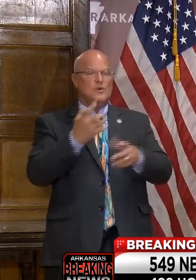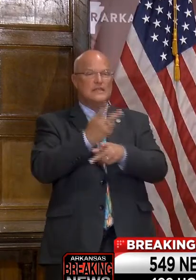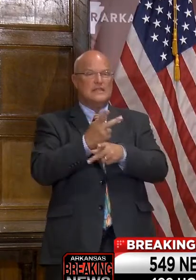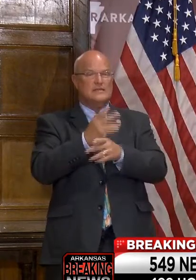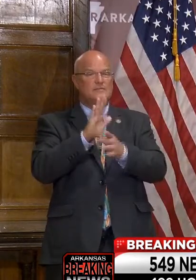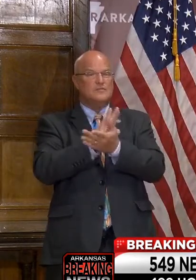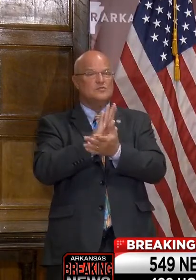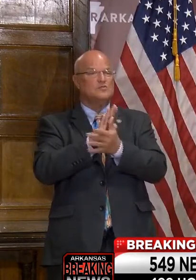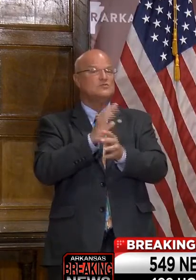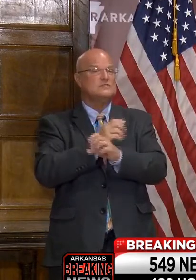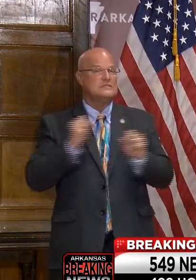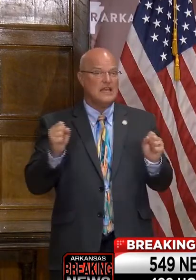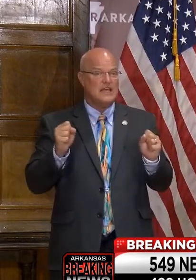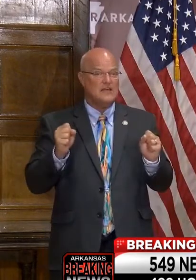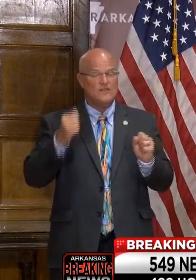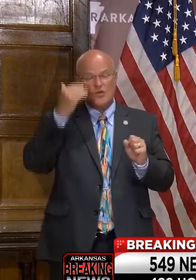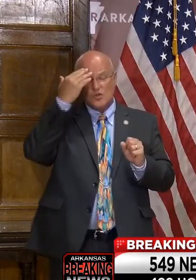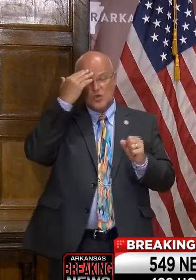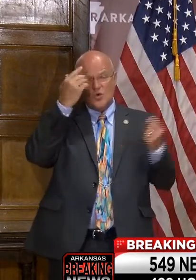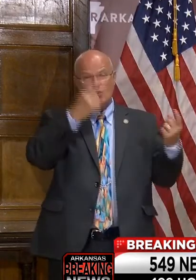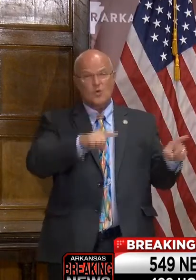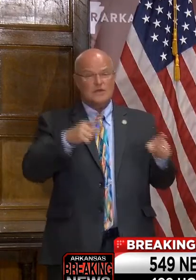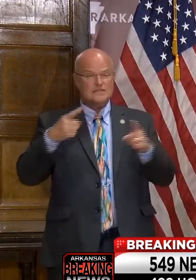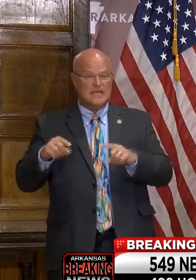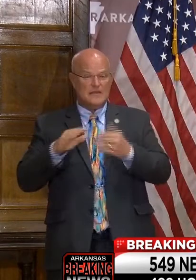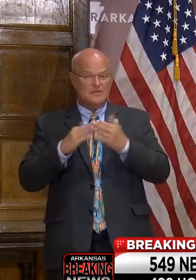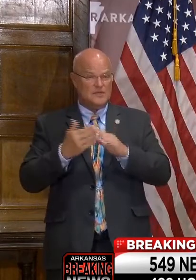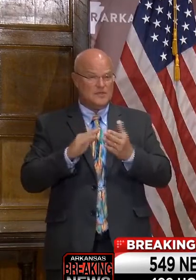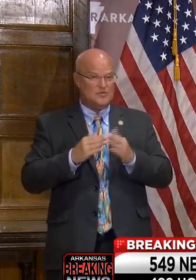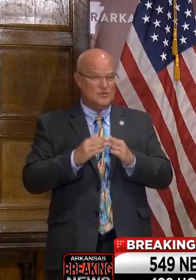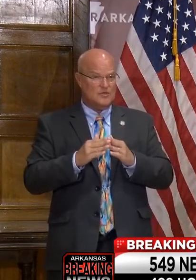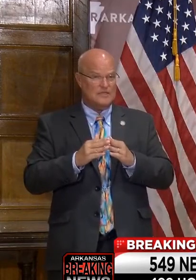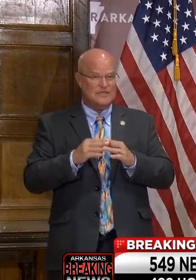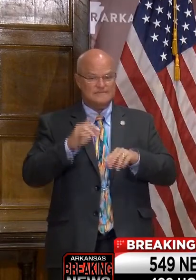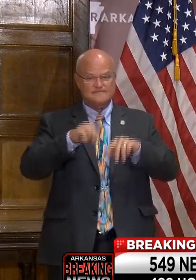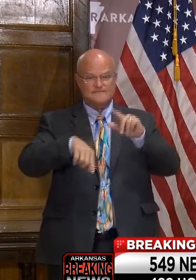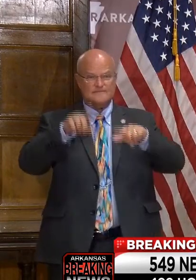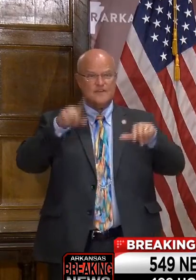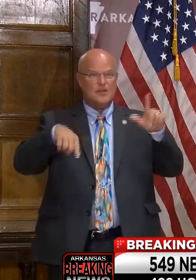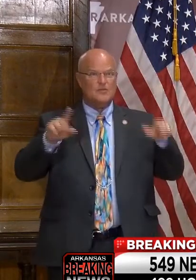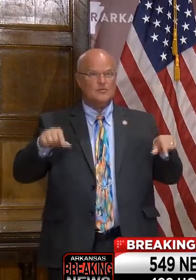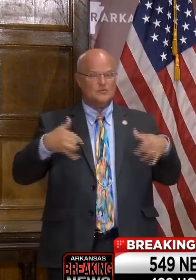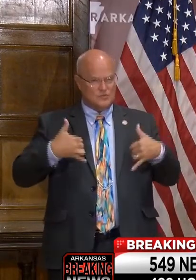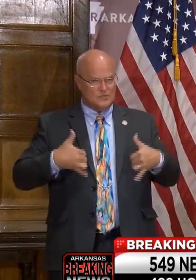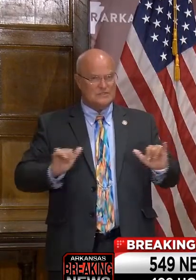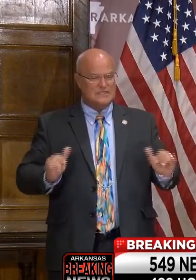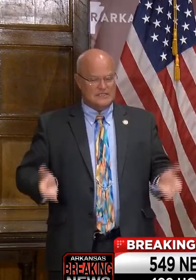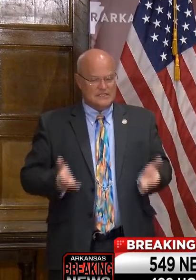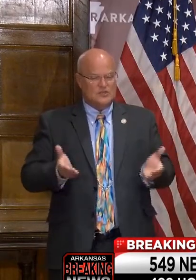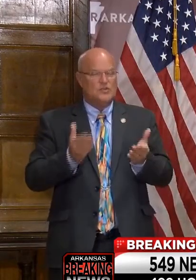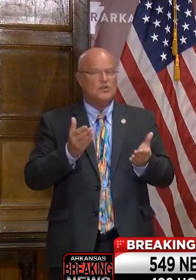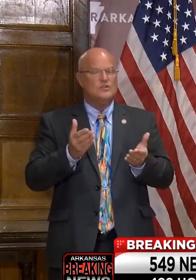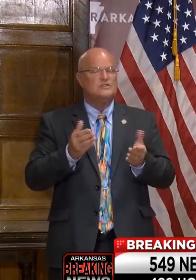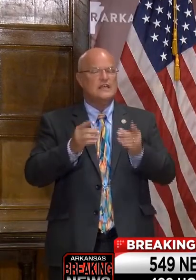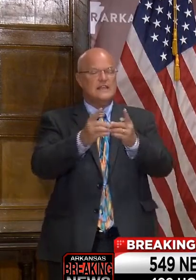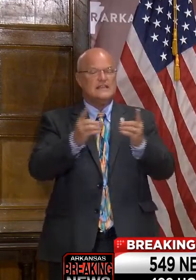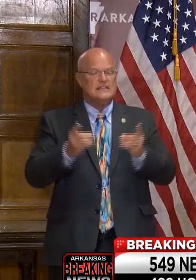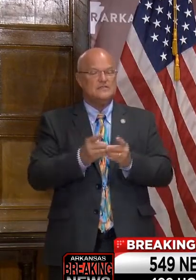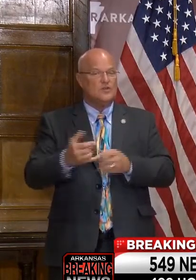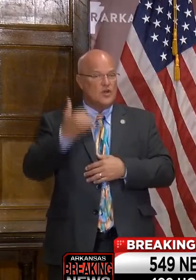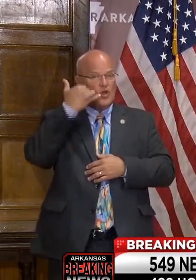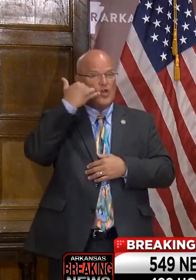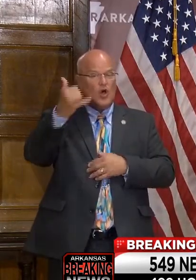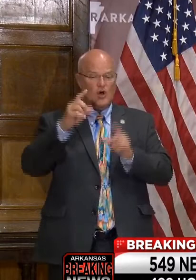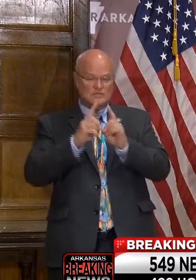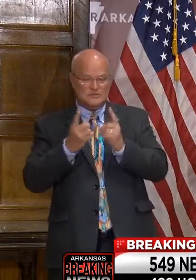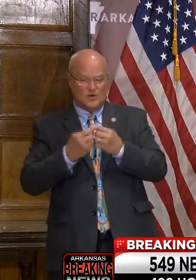schools safe. We have to know what's happening in the community, and a lot of variables there, so we still encourage the districts to call the Department of